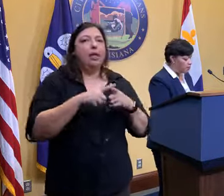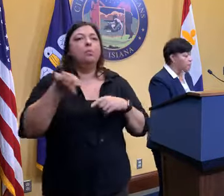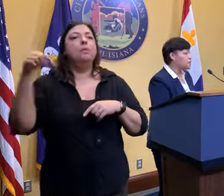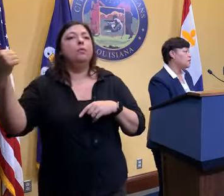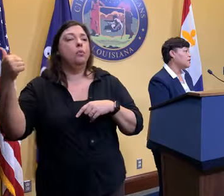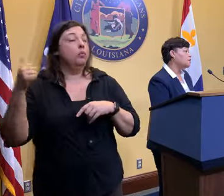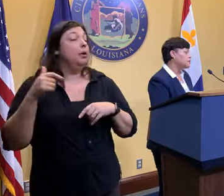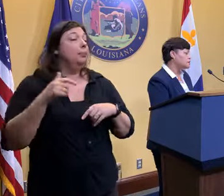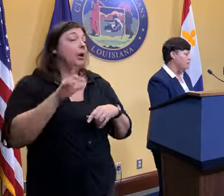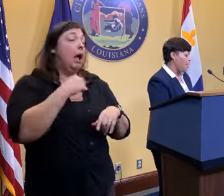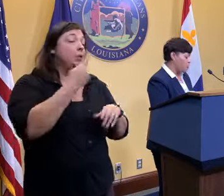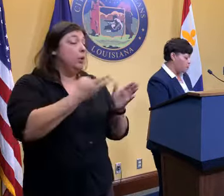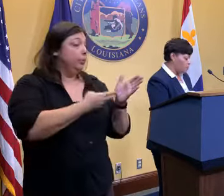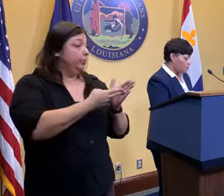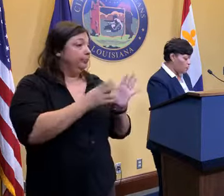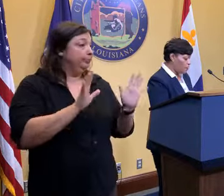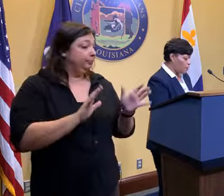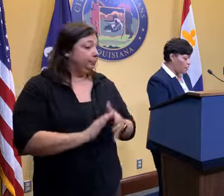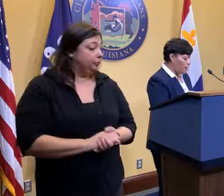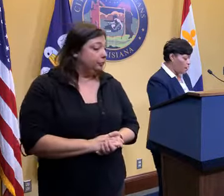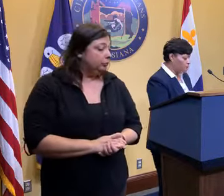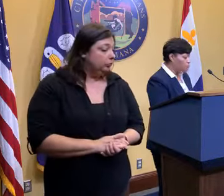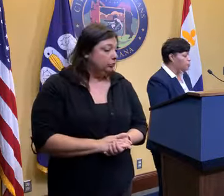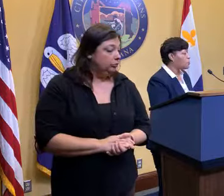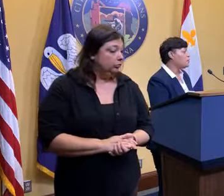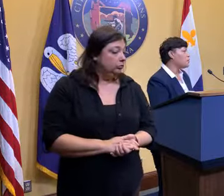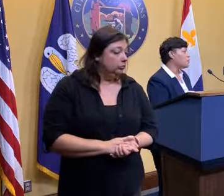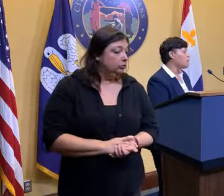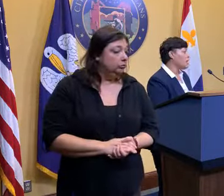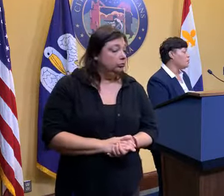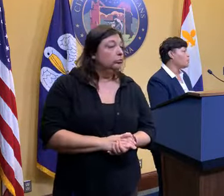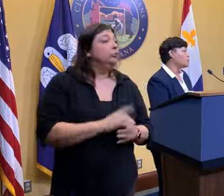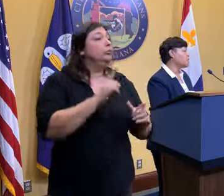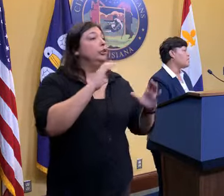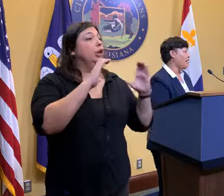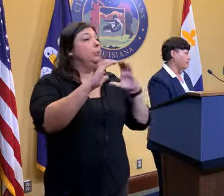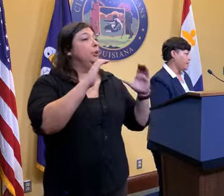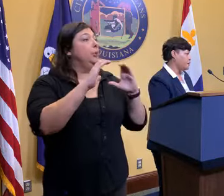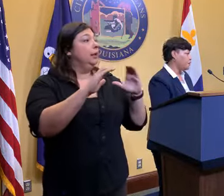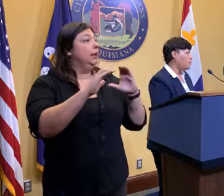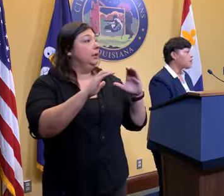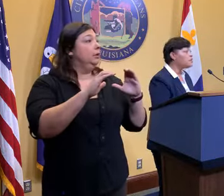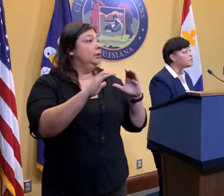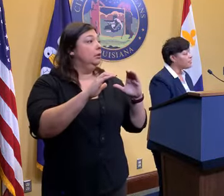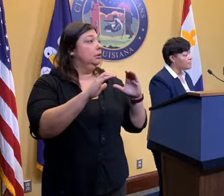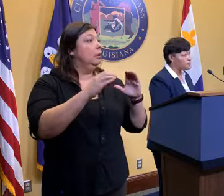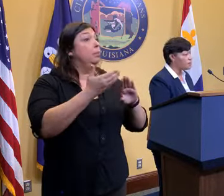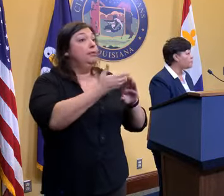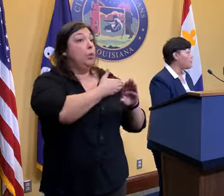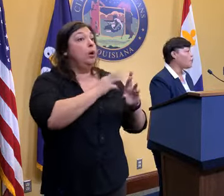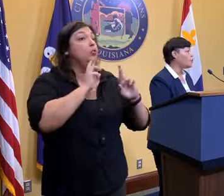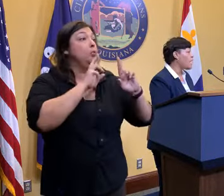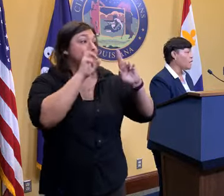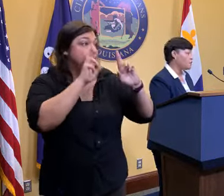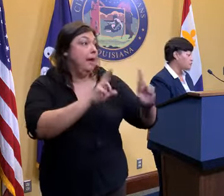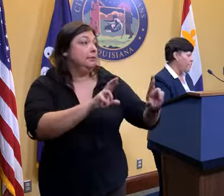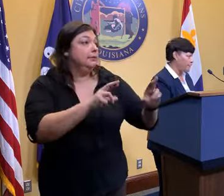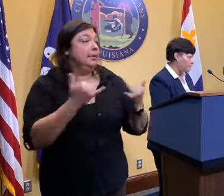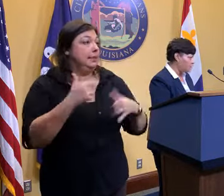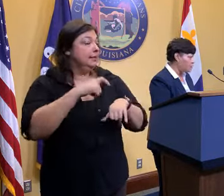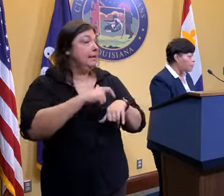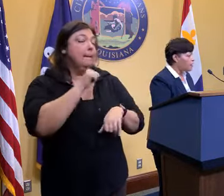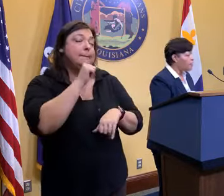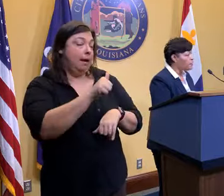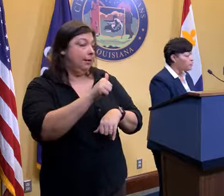the difference is that the efforts to communicate were respected. In this instance, they were not